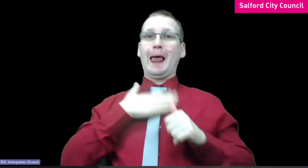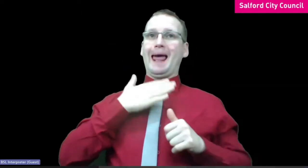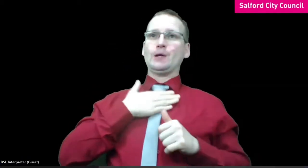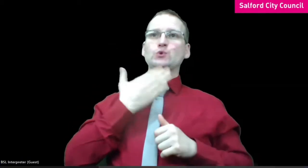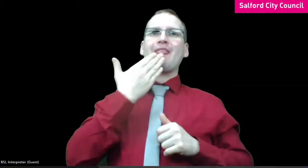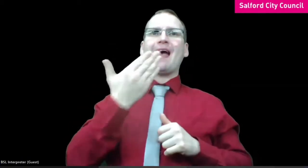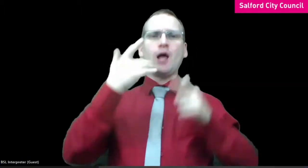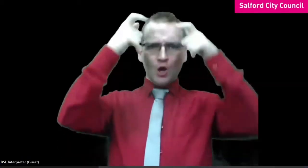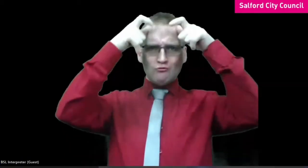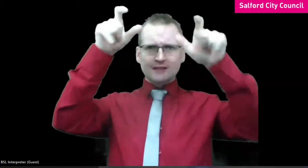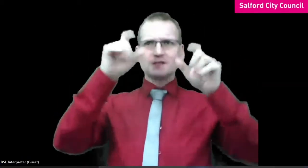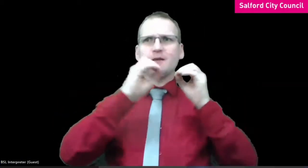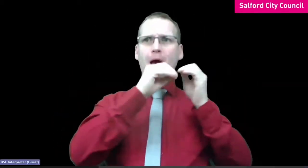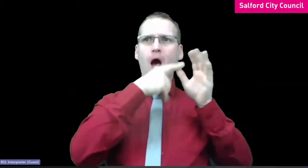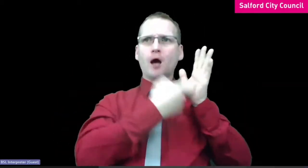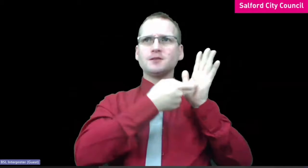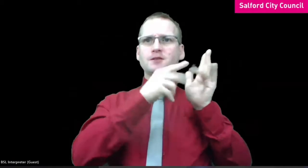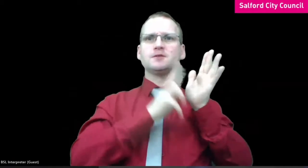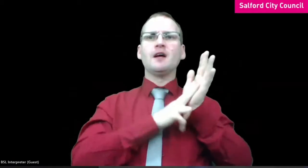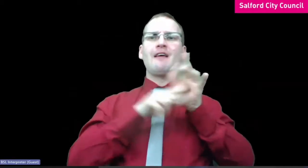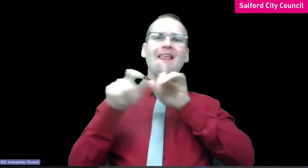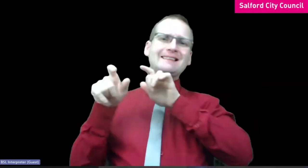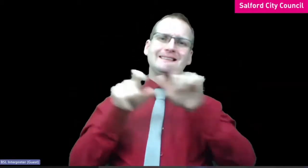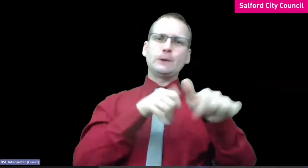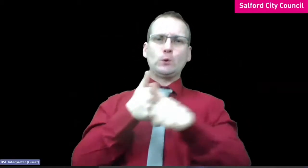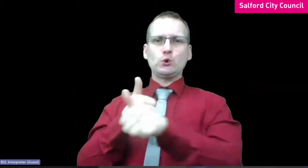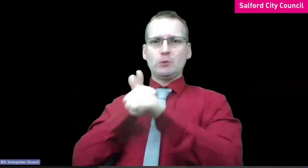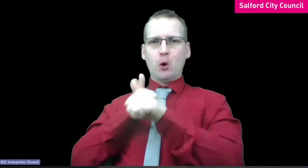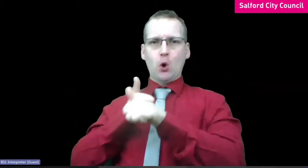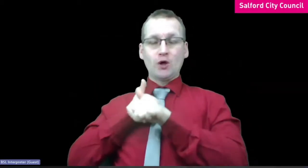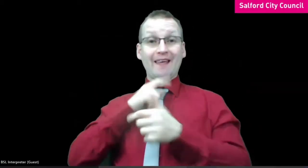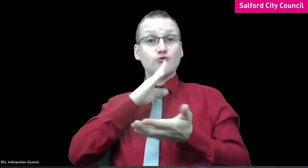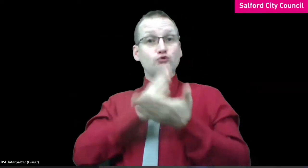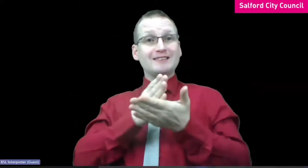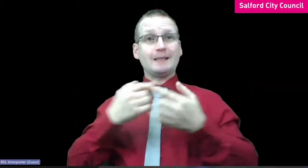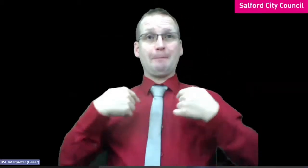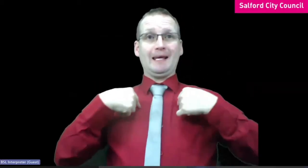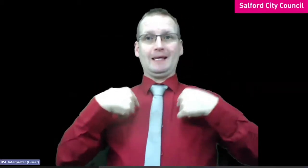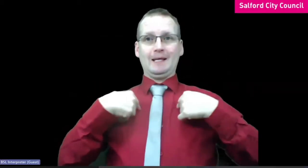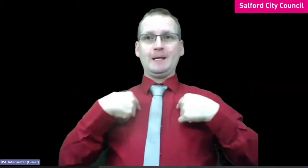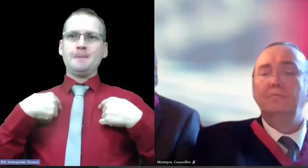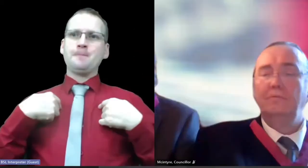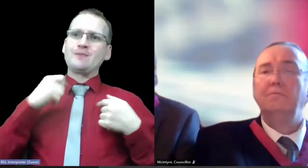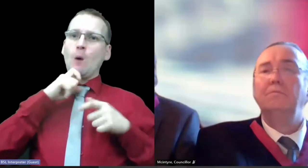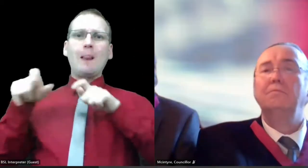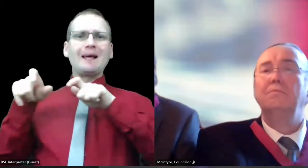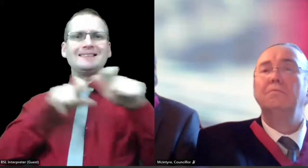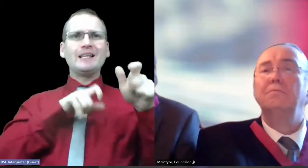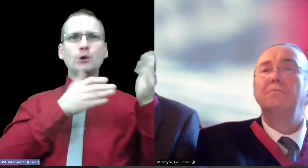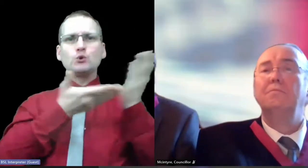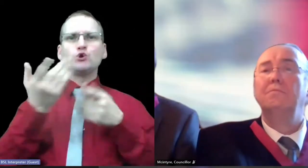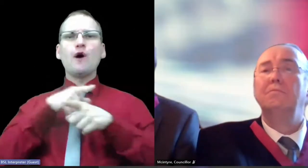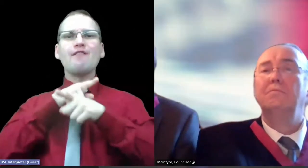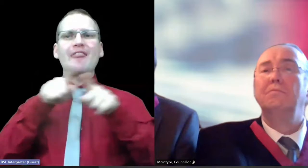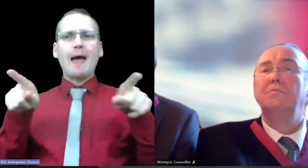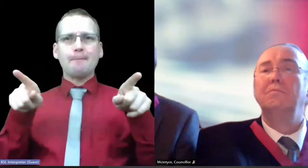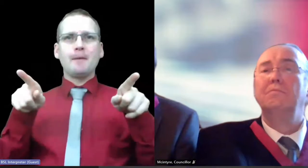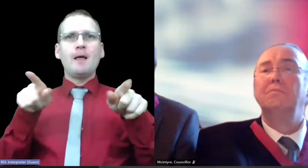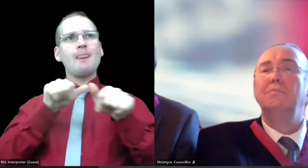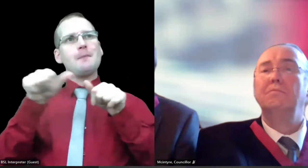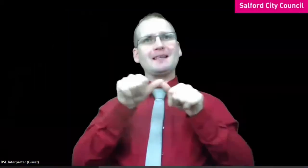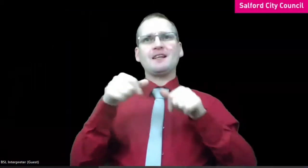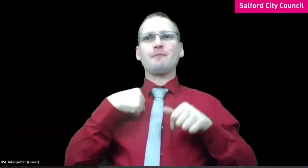the residents of Barton Ward for their continued support and their trust in me. I will continue to serve them to the very best of